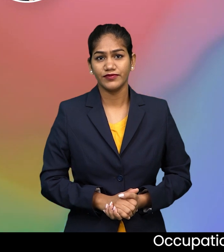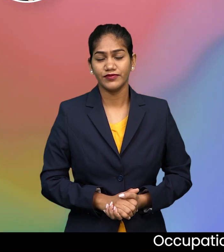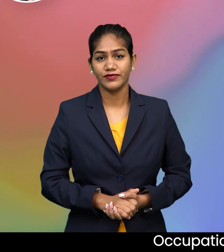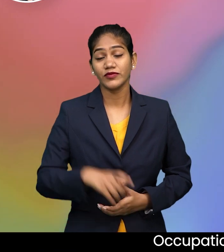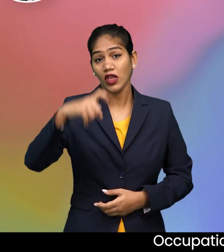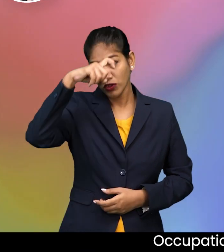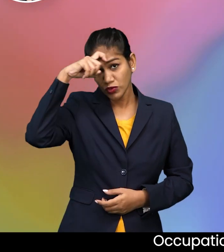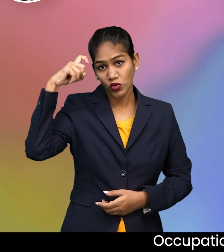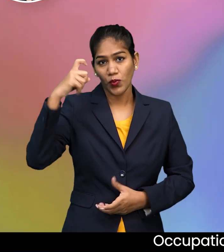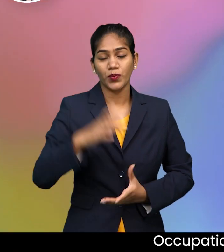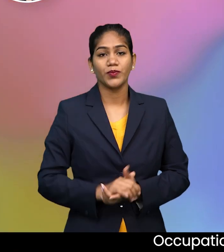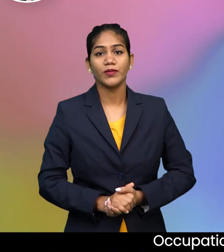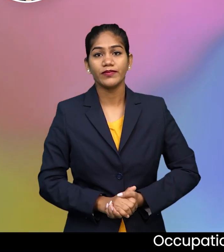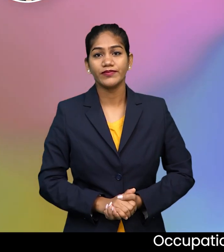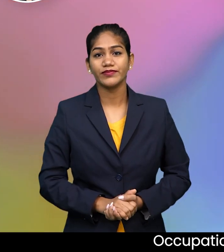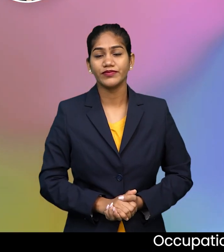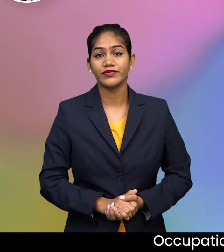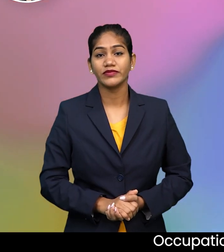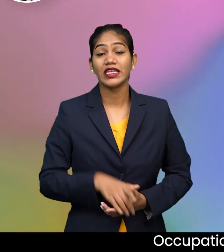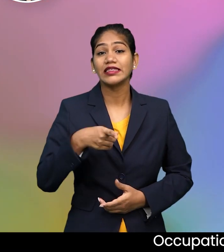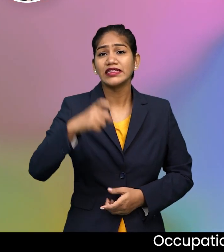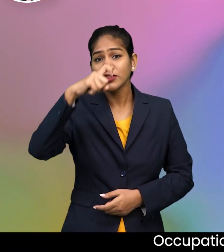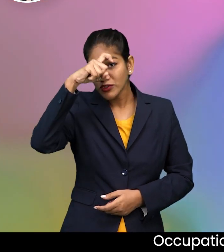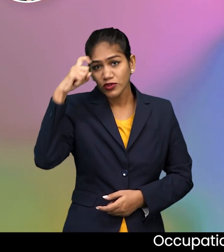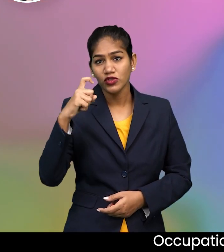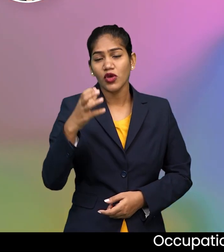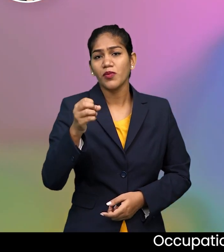Occupation. A job or profession.